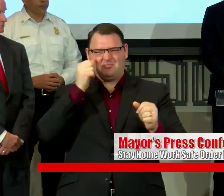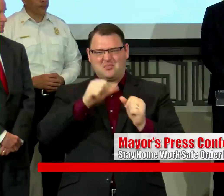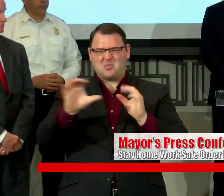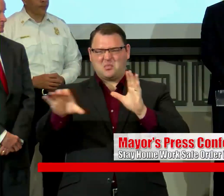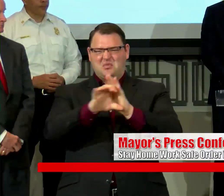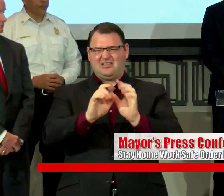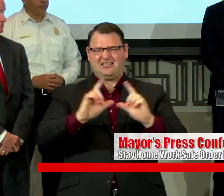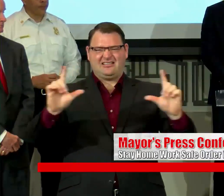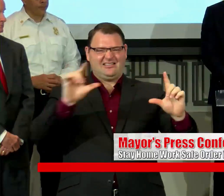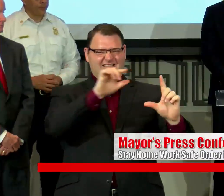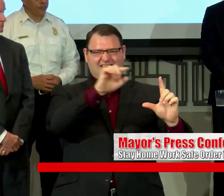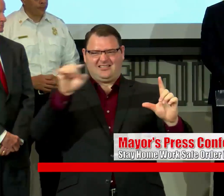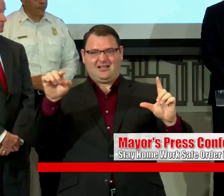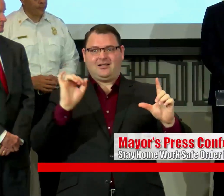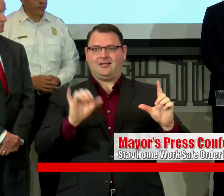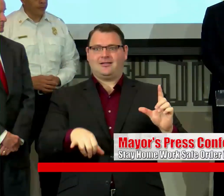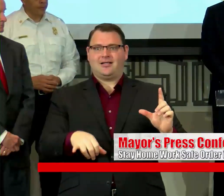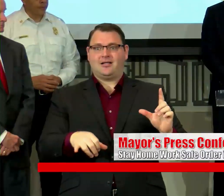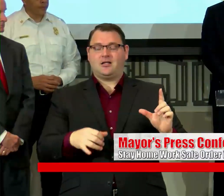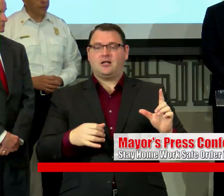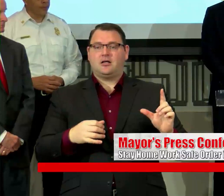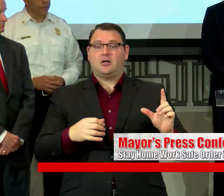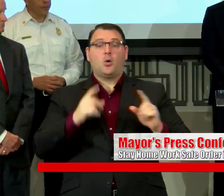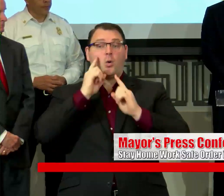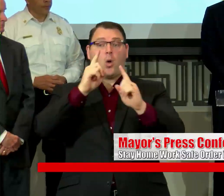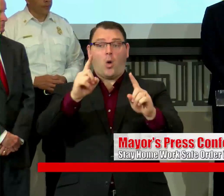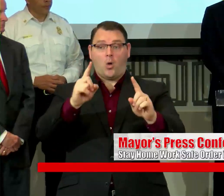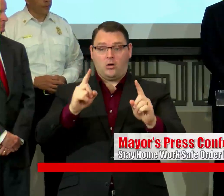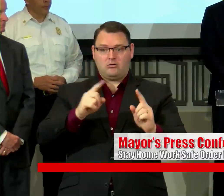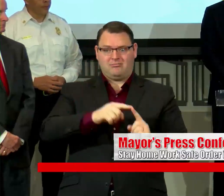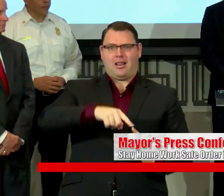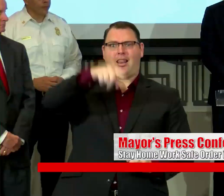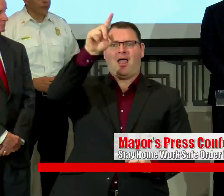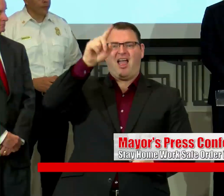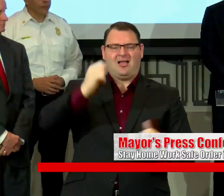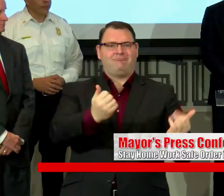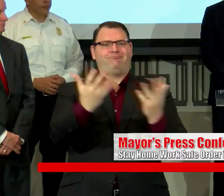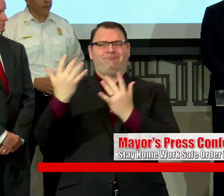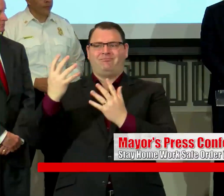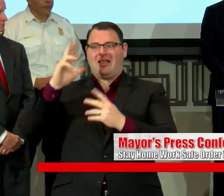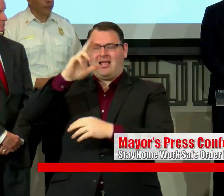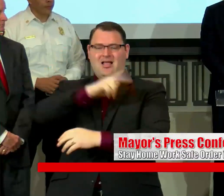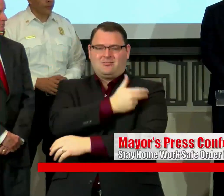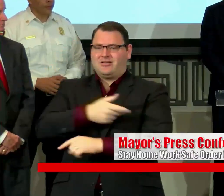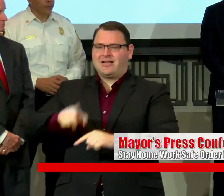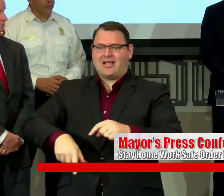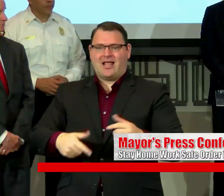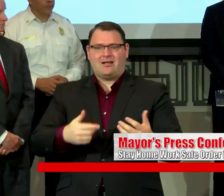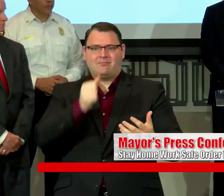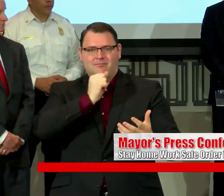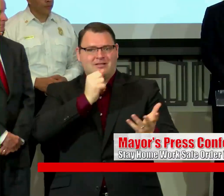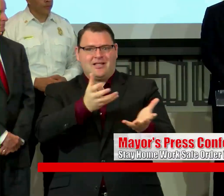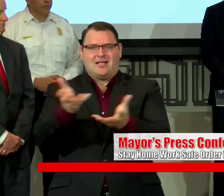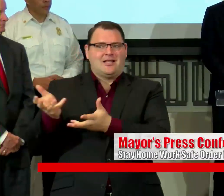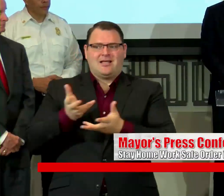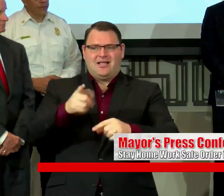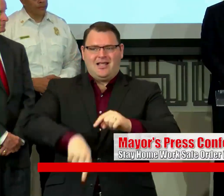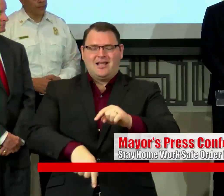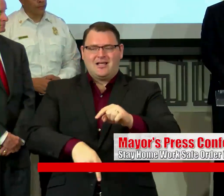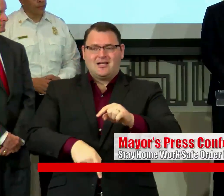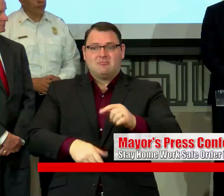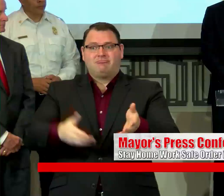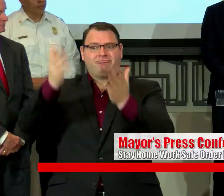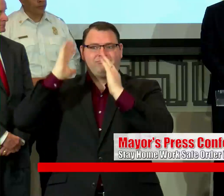As Dr. Peter Hotez from Baylor College of Medicine said on yesterday, he anticipates the peak for Texas to be